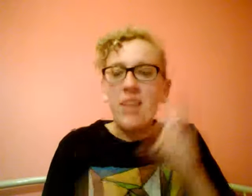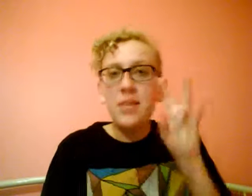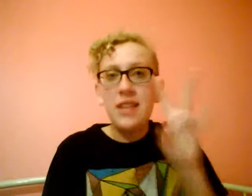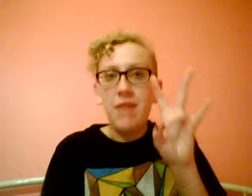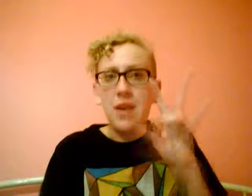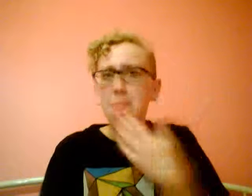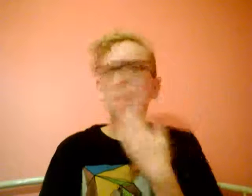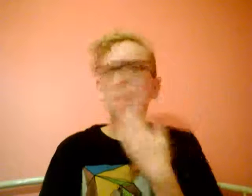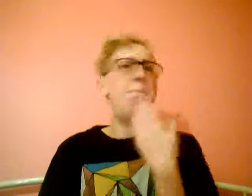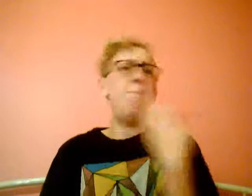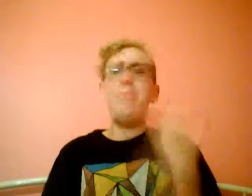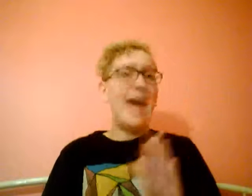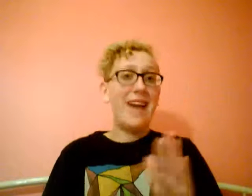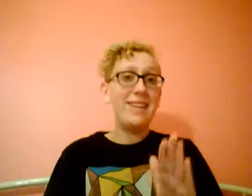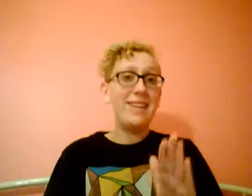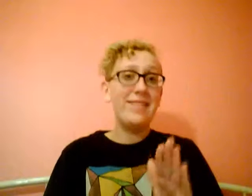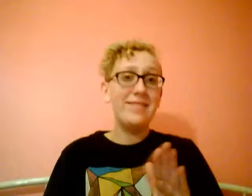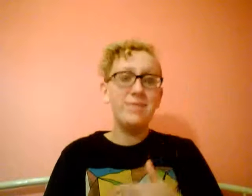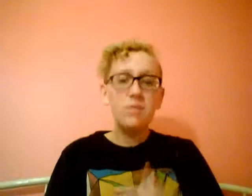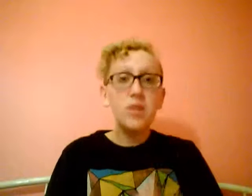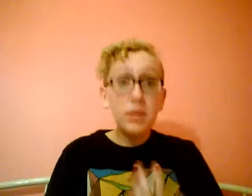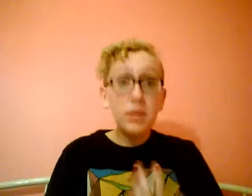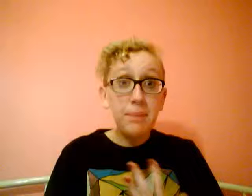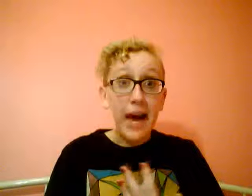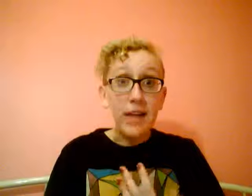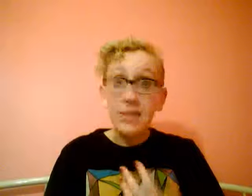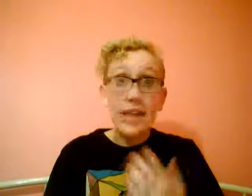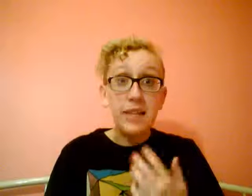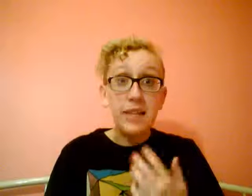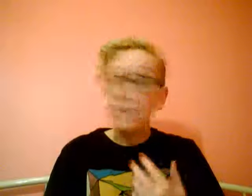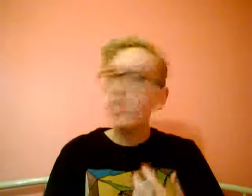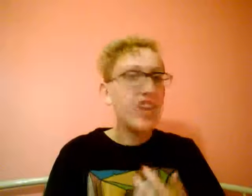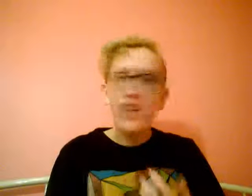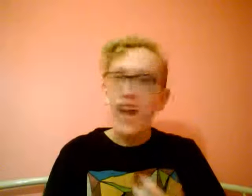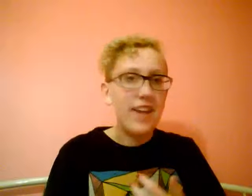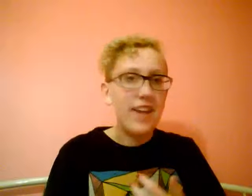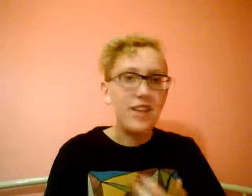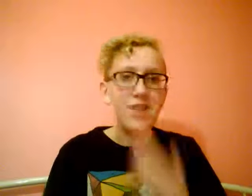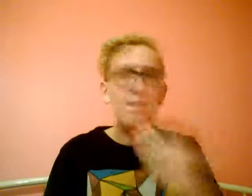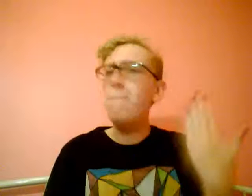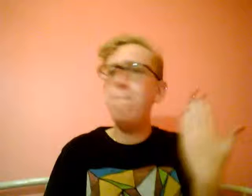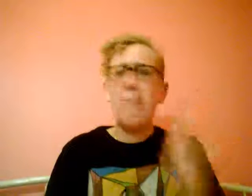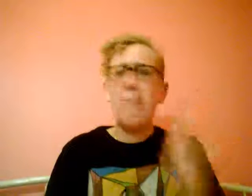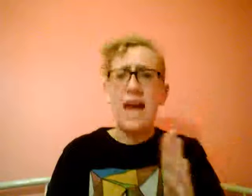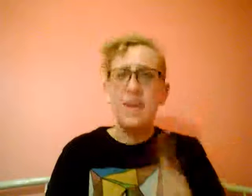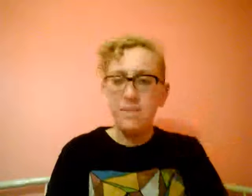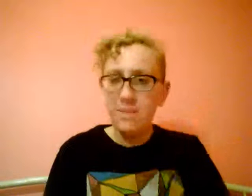Number seven, bad. So it's bad. Negative is shake your head. Bad.